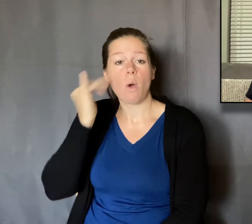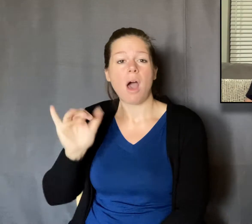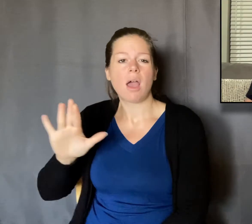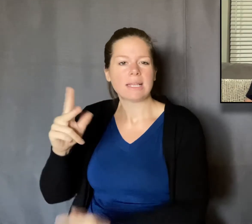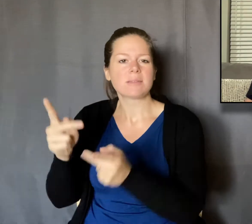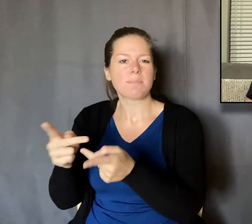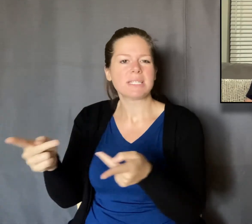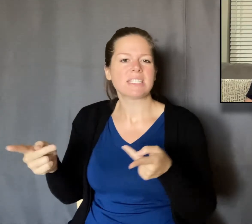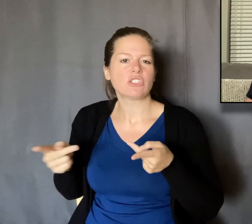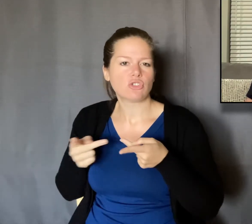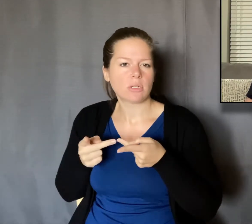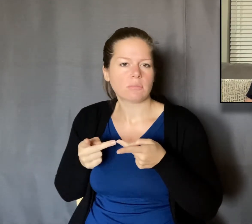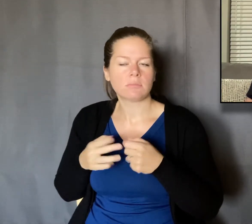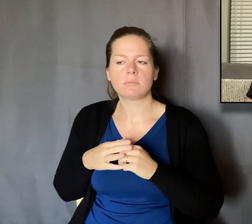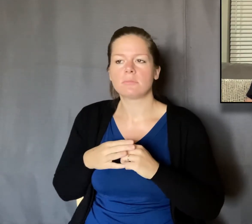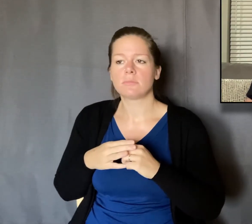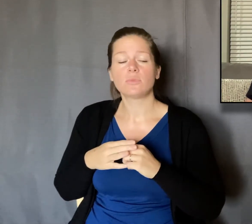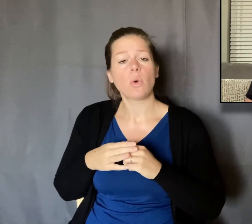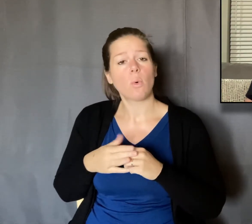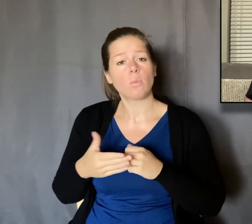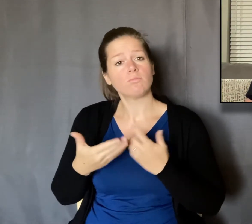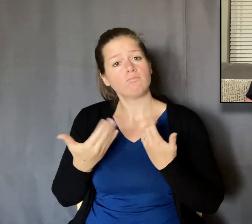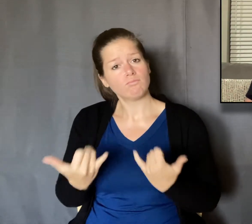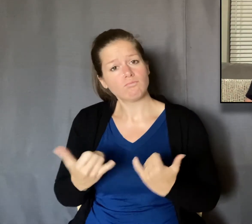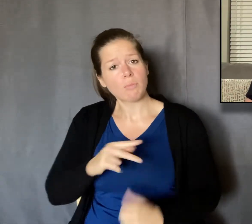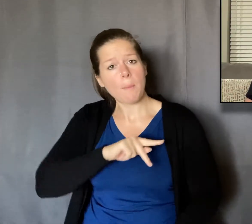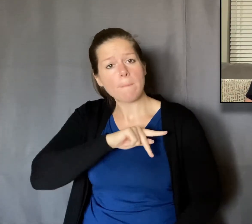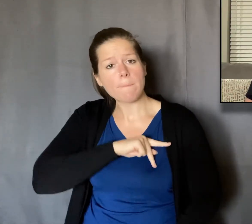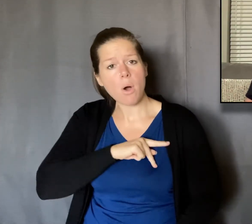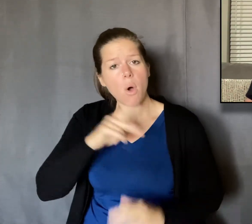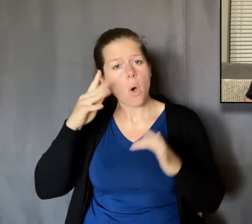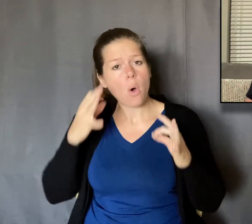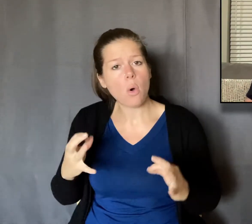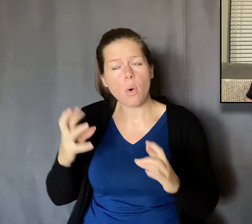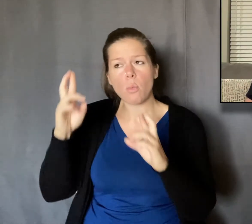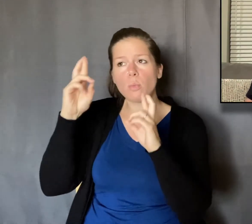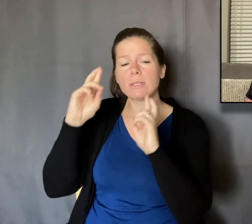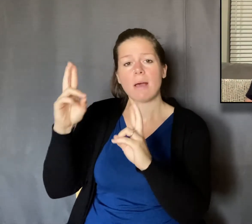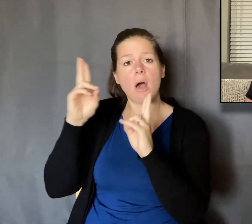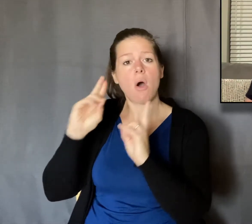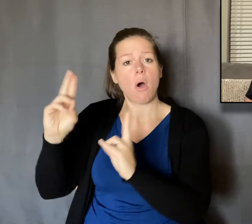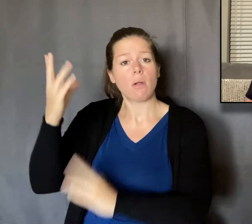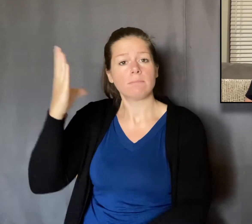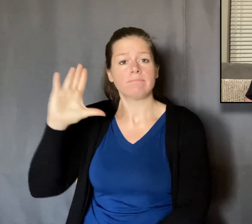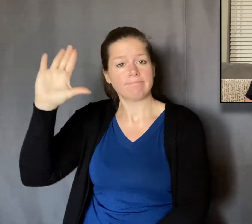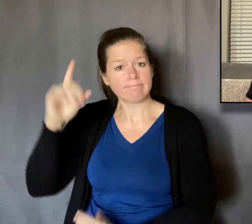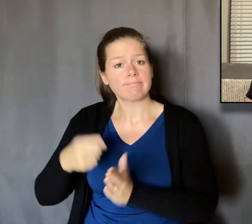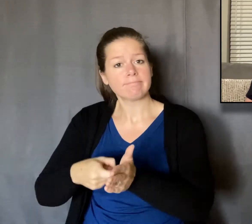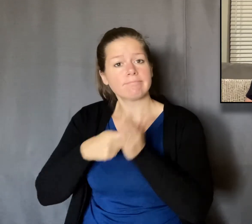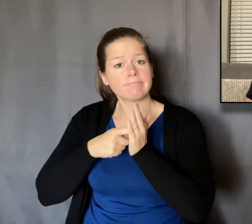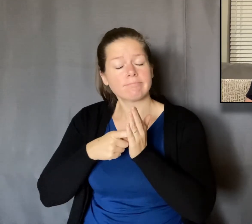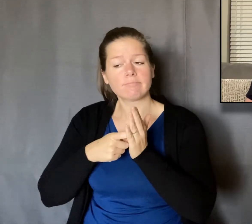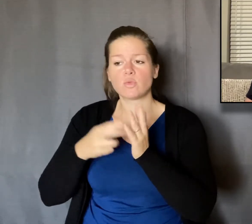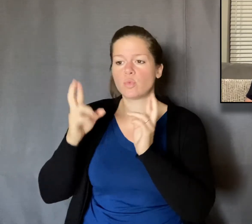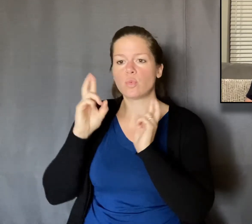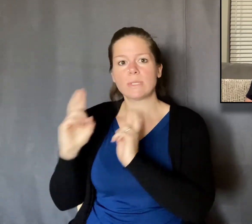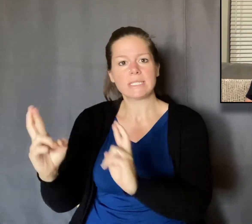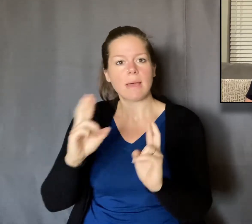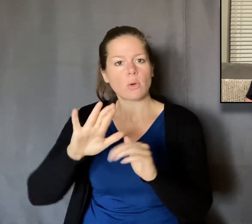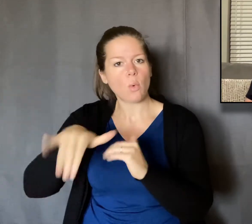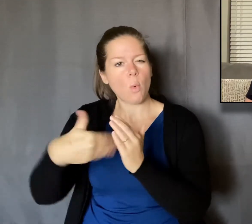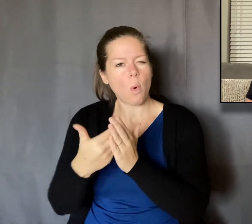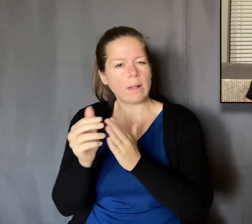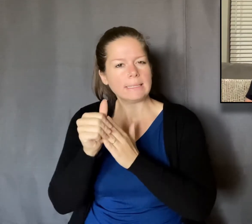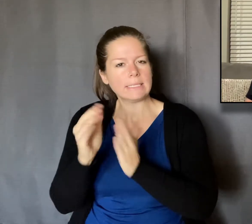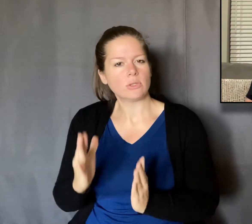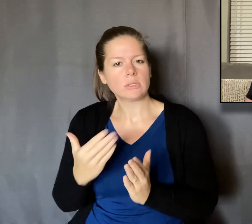God and honor the requirement of God to respect leaders, even when he does not agree or that leader is